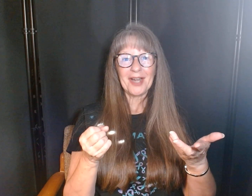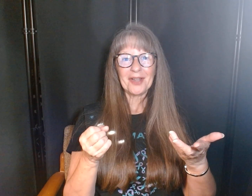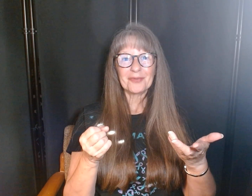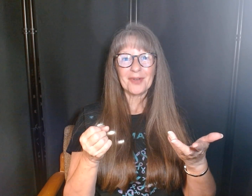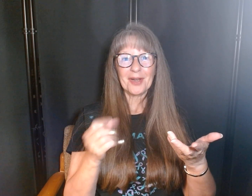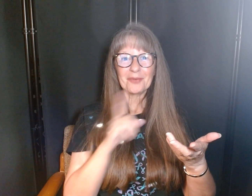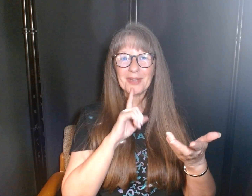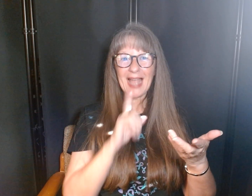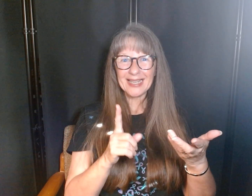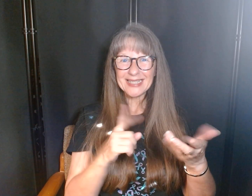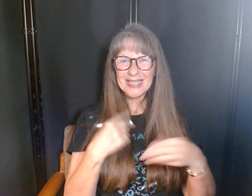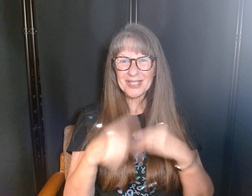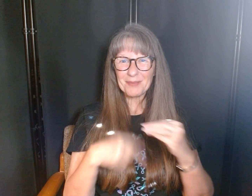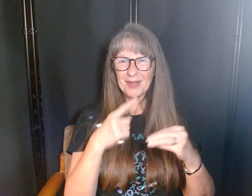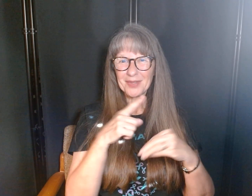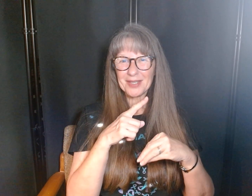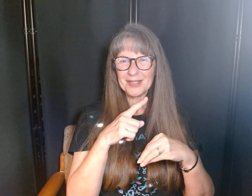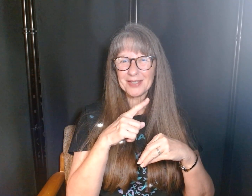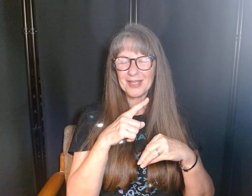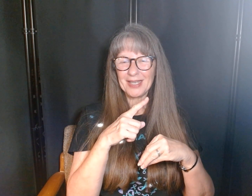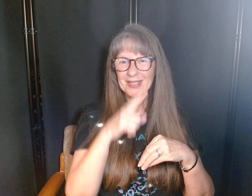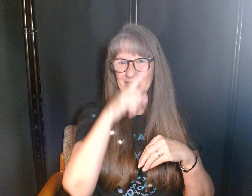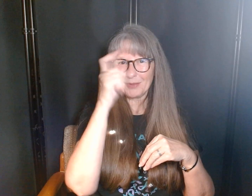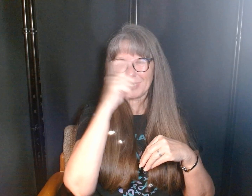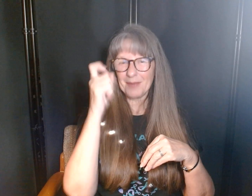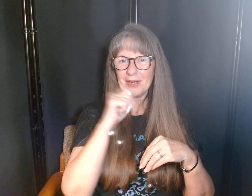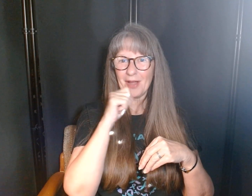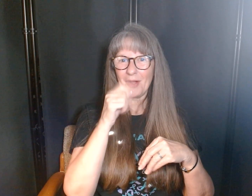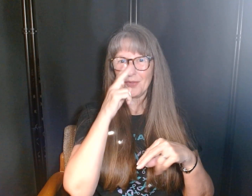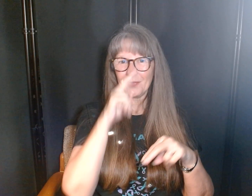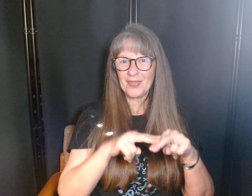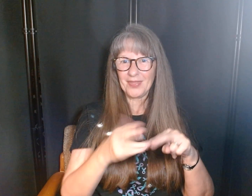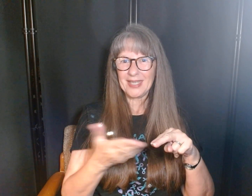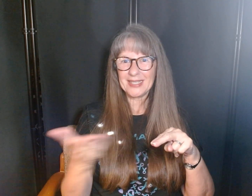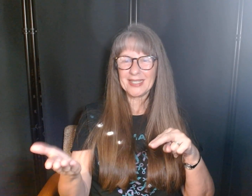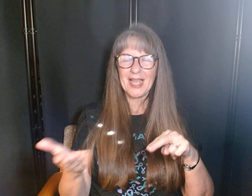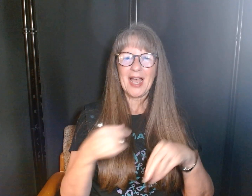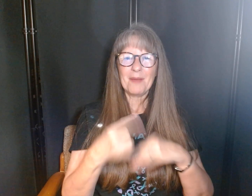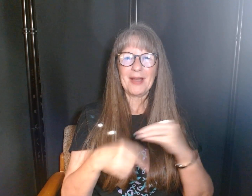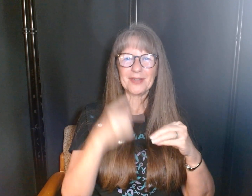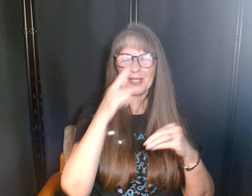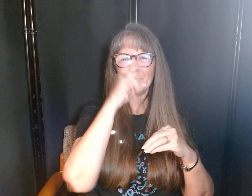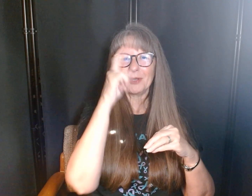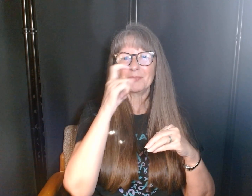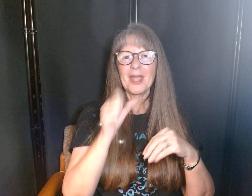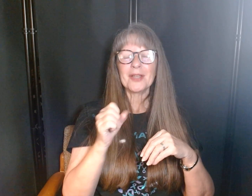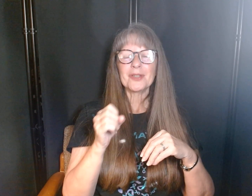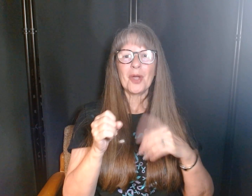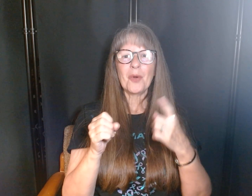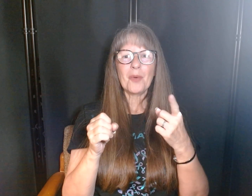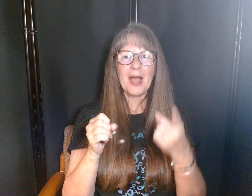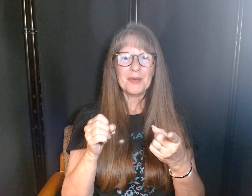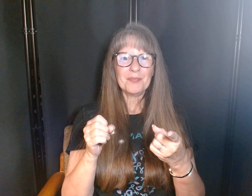of realities about the summertime, and not all the fun things about summer. So